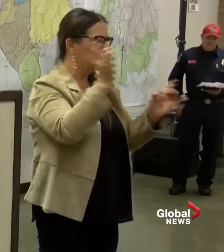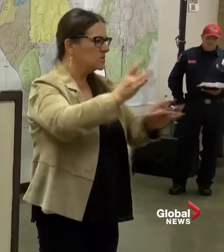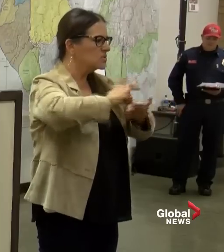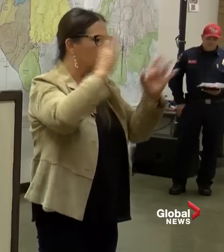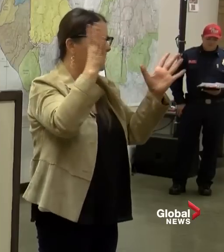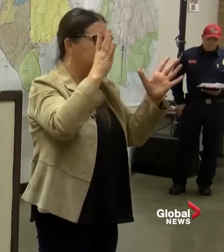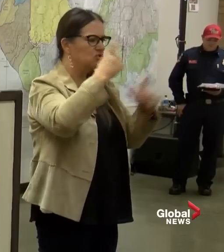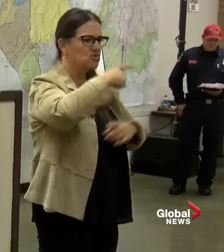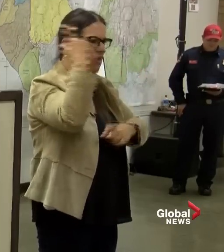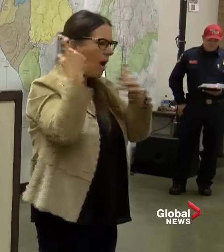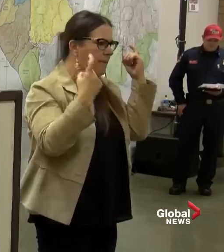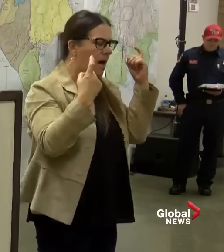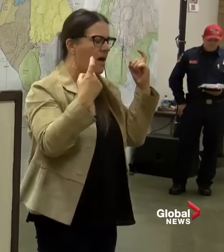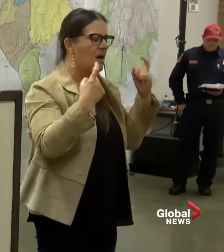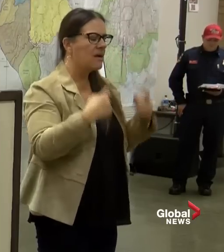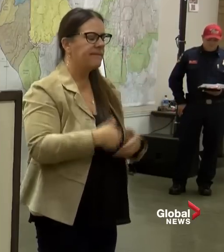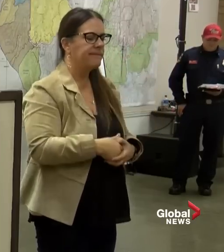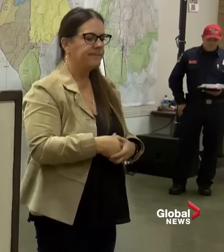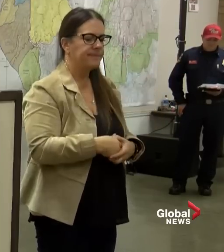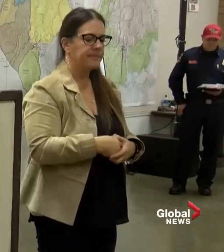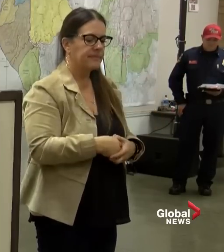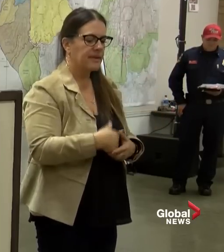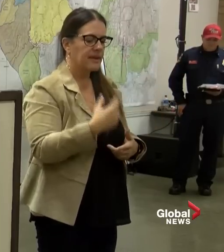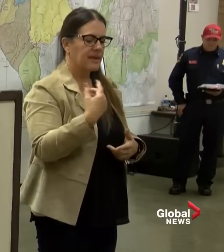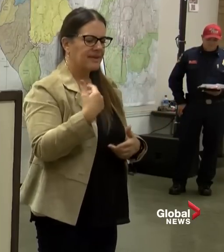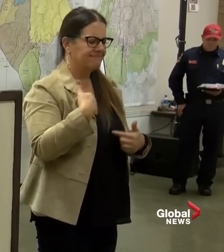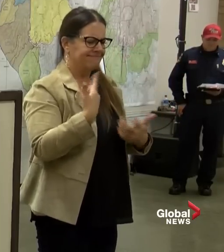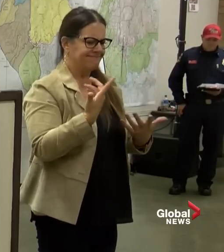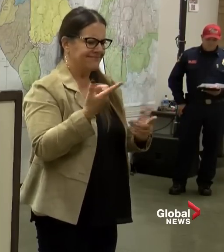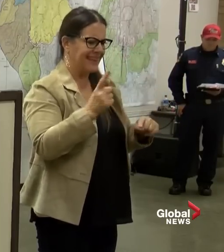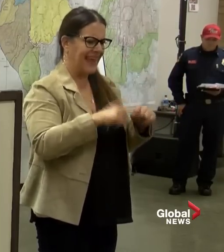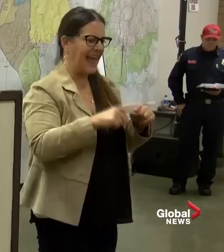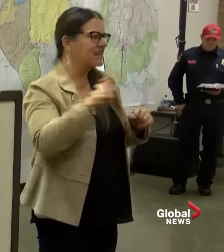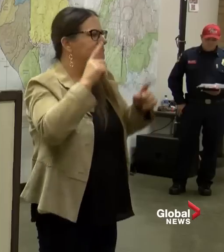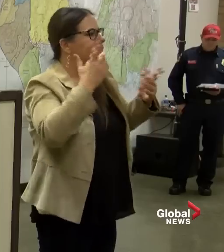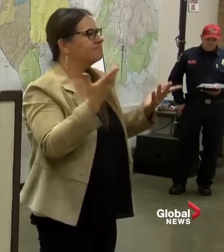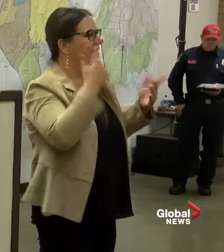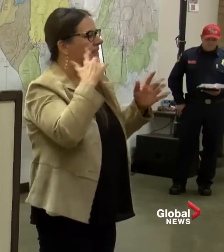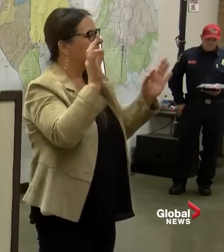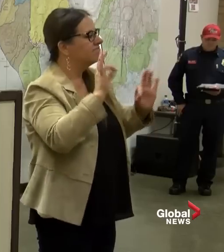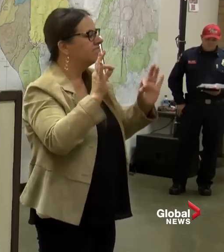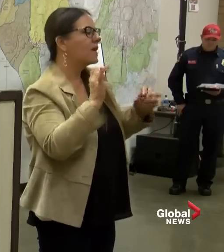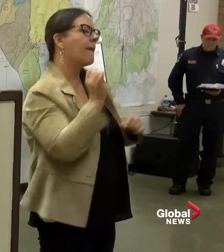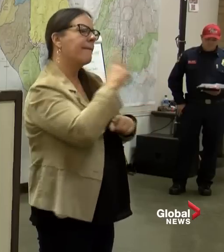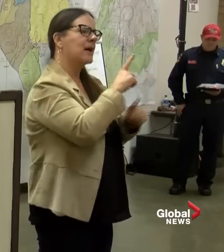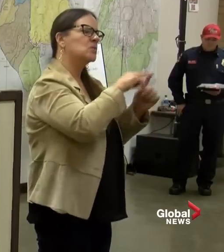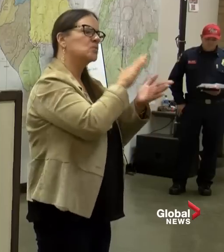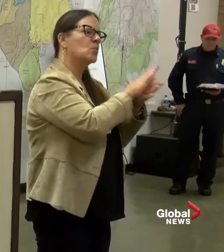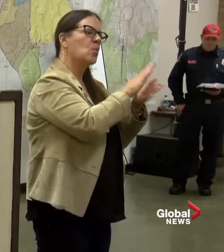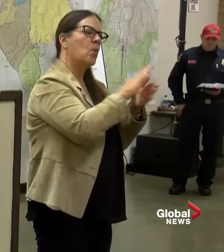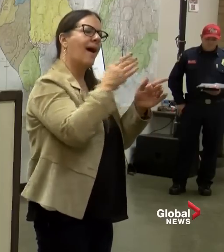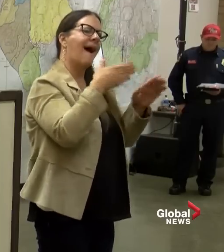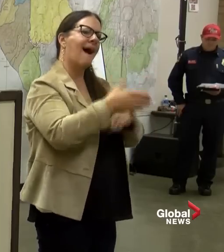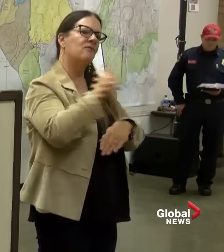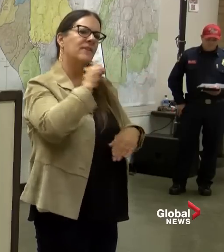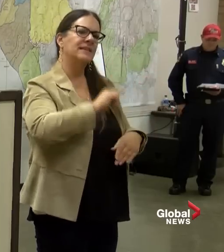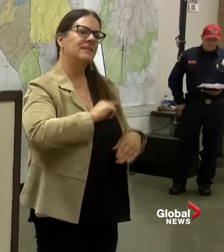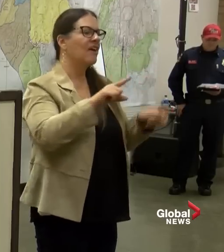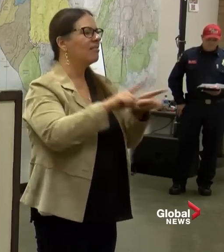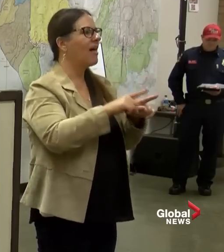tremendous trauma. We can't just come back to school after Thanksgiving like we used to.